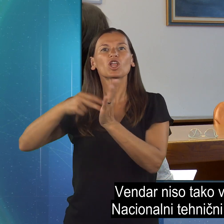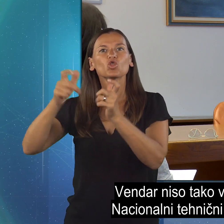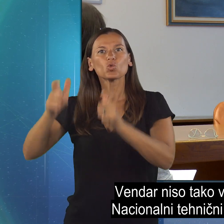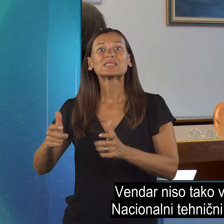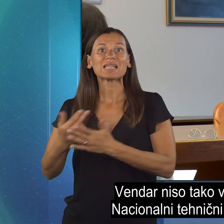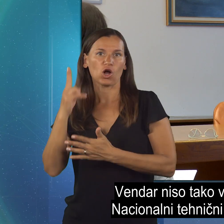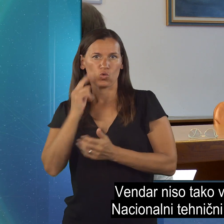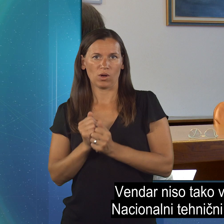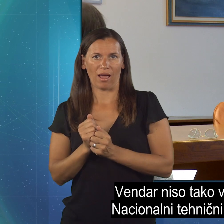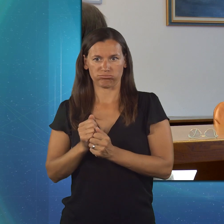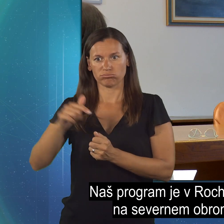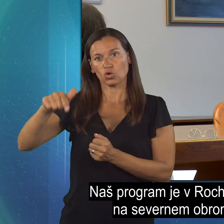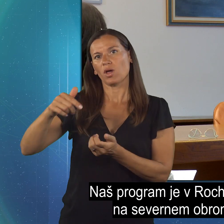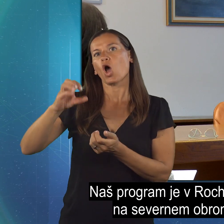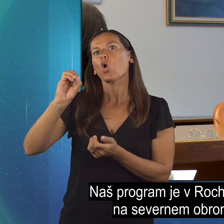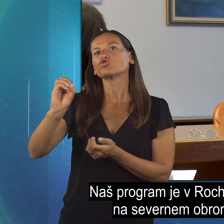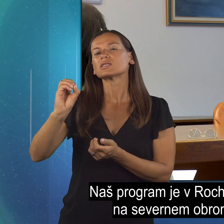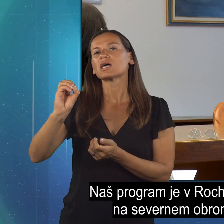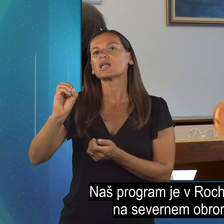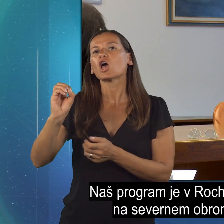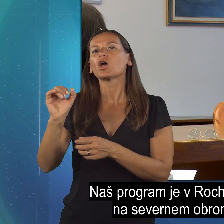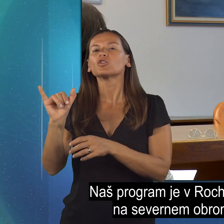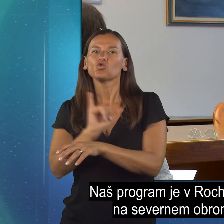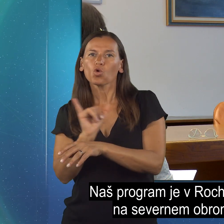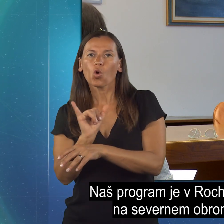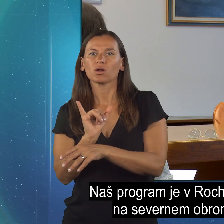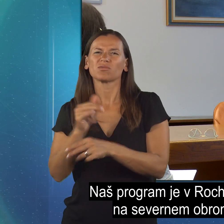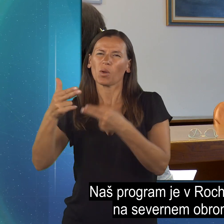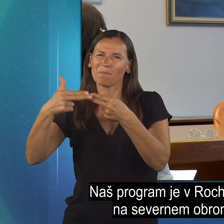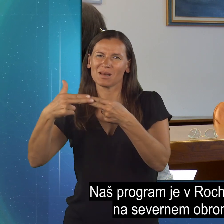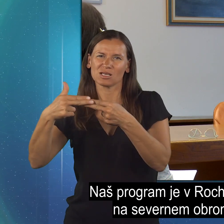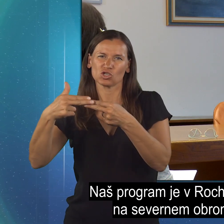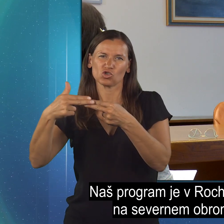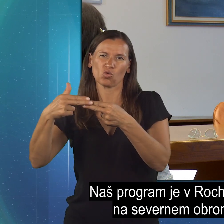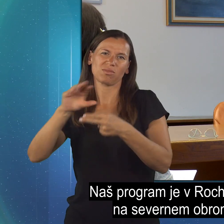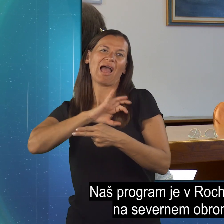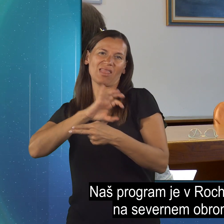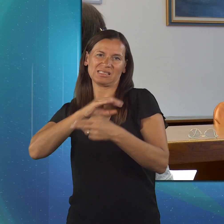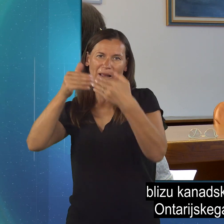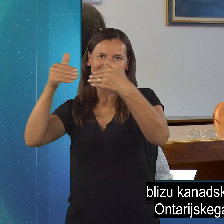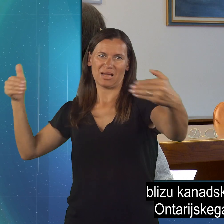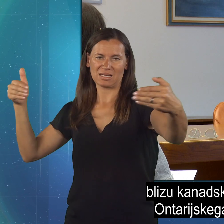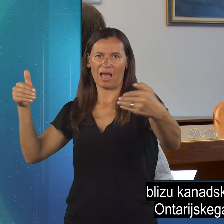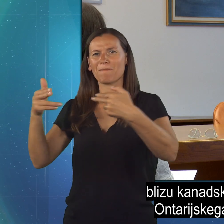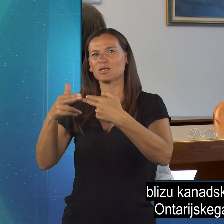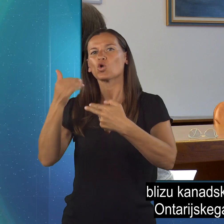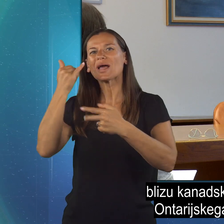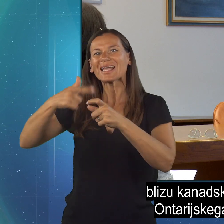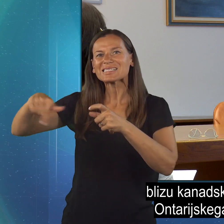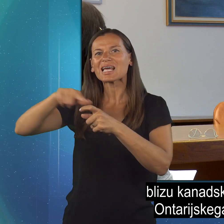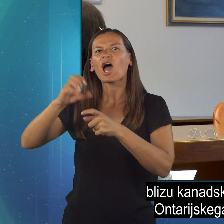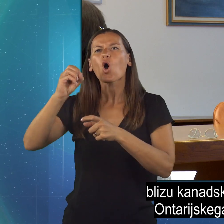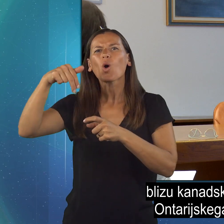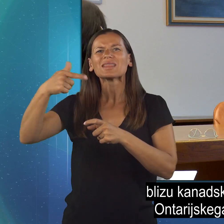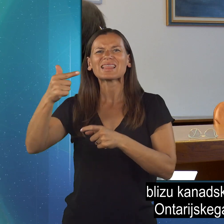Technical Institute for the Deaf. Our program is in Rochester, New York. It's in upstate New York, close to the Canadian